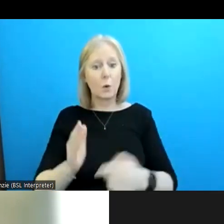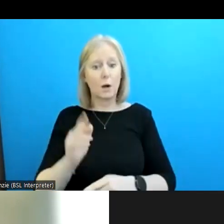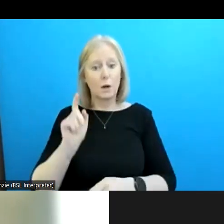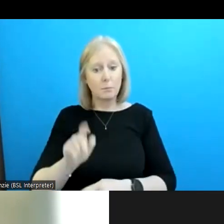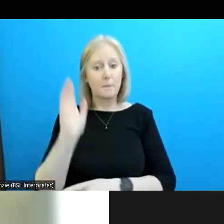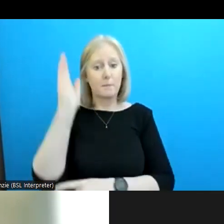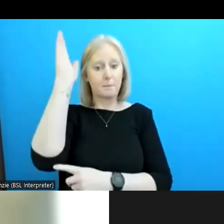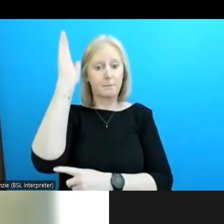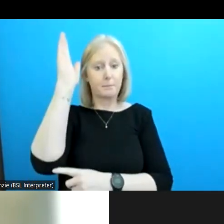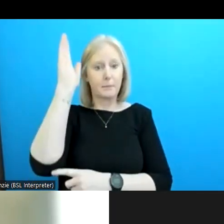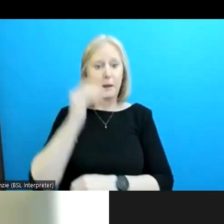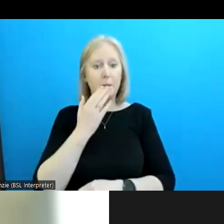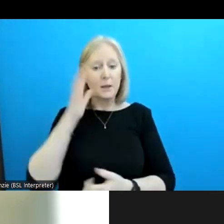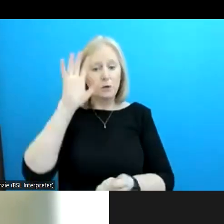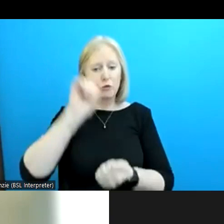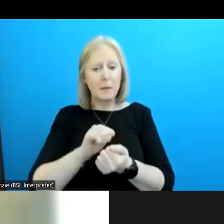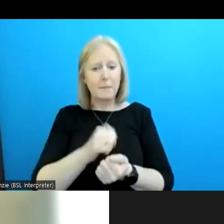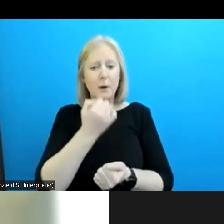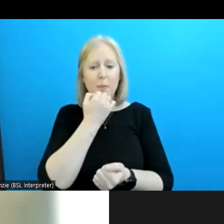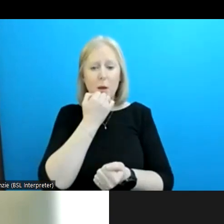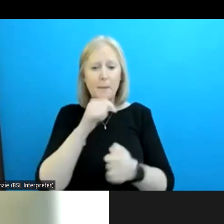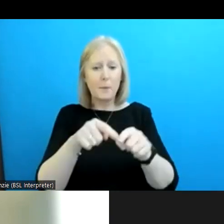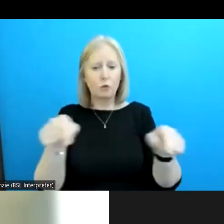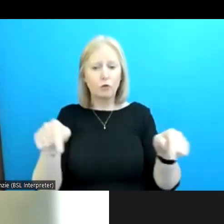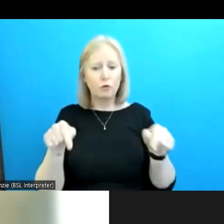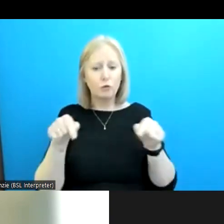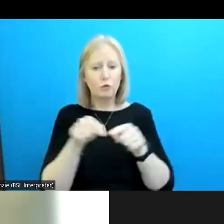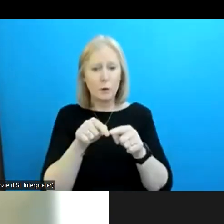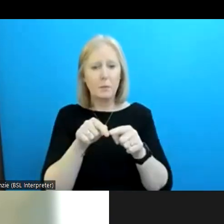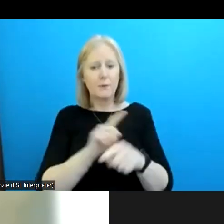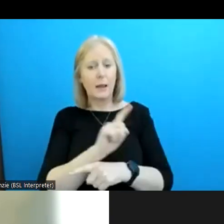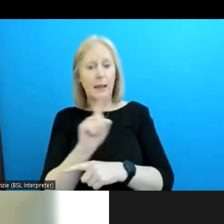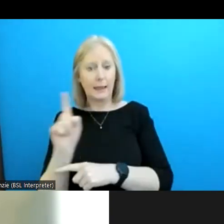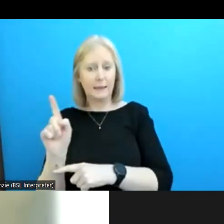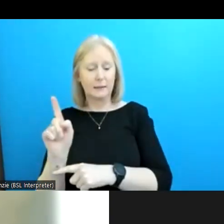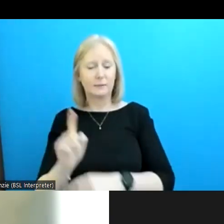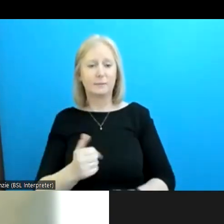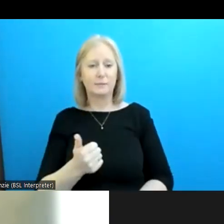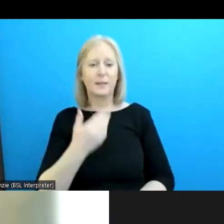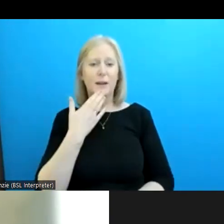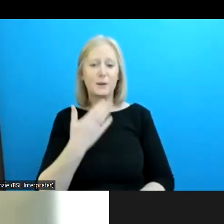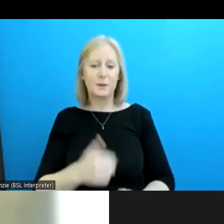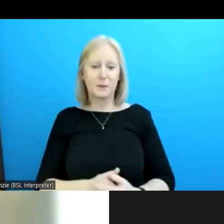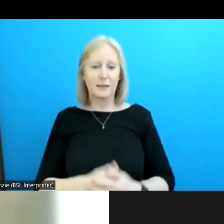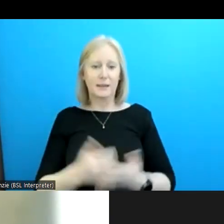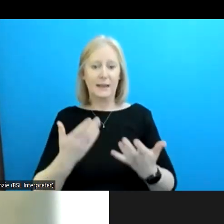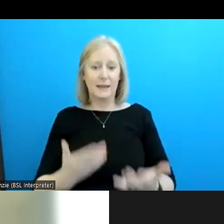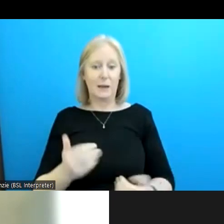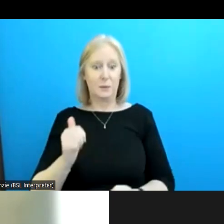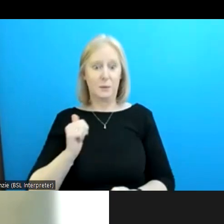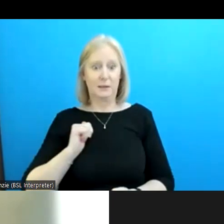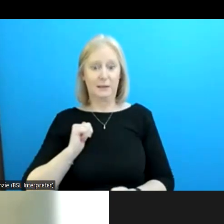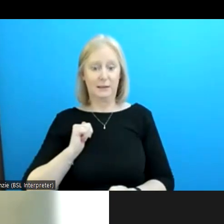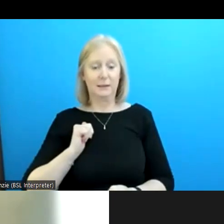number breakout room you are in, as this may be helpful later. So thank you very much. And we will go into our breakout rooms now, and we'll